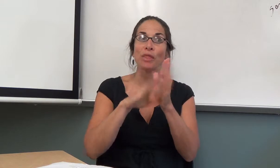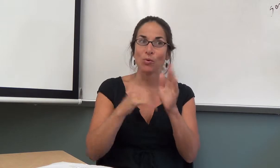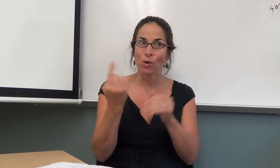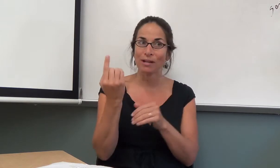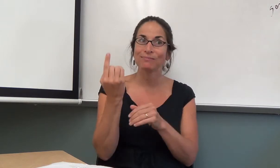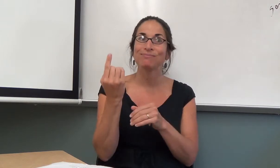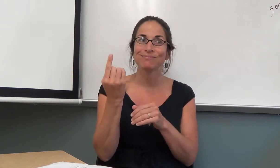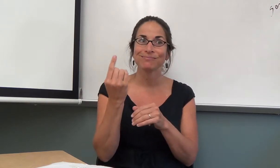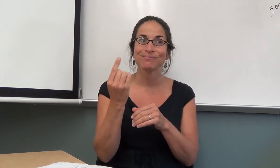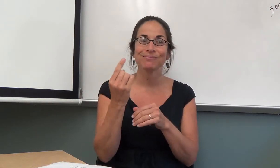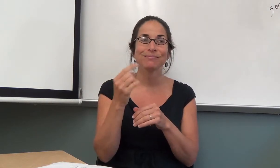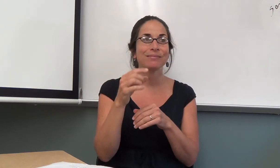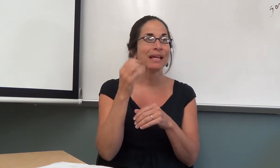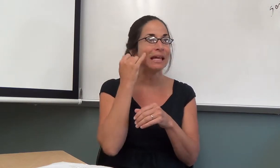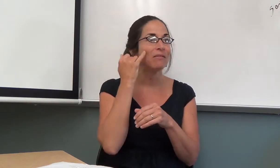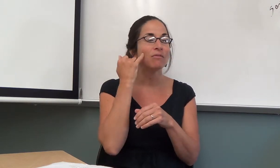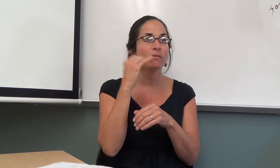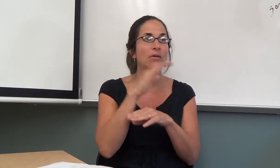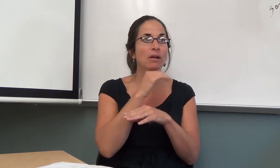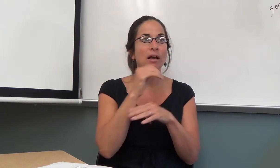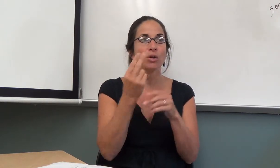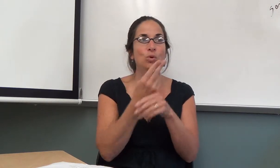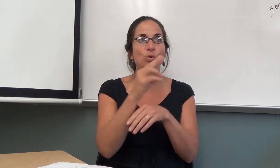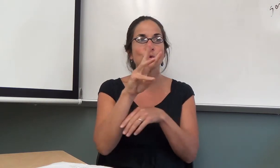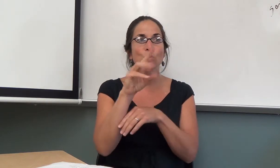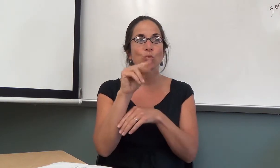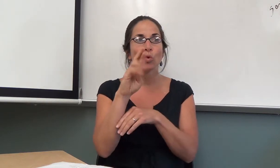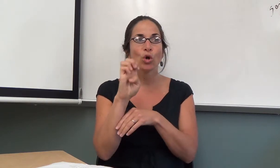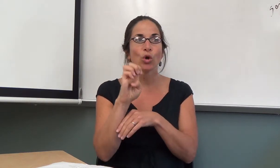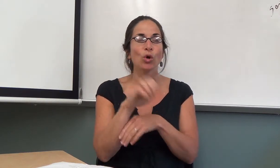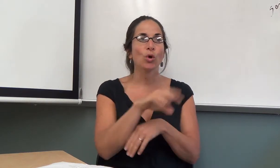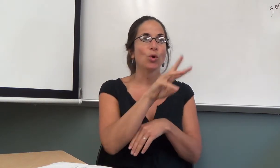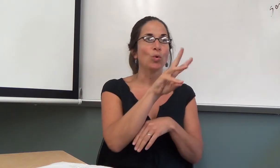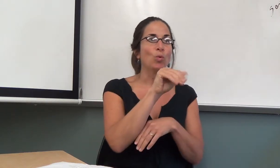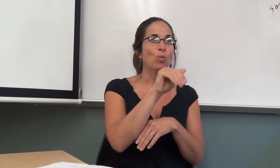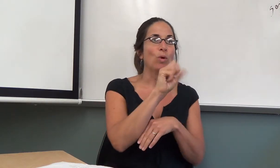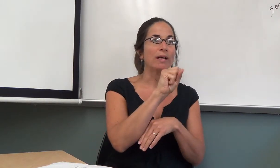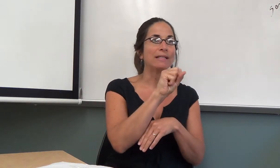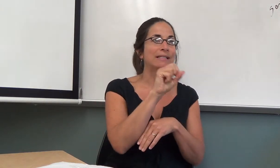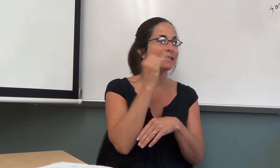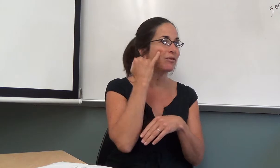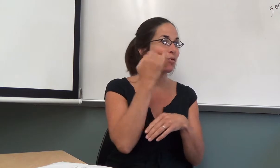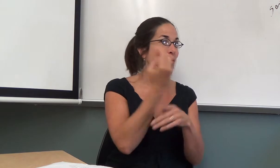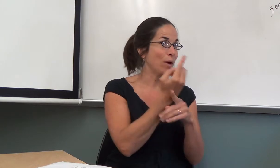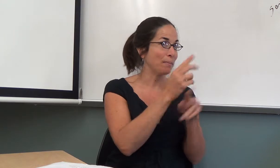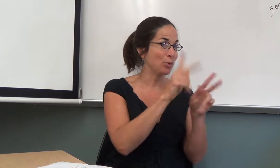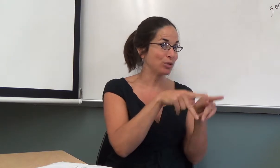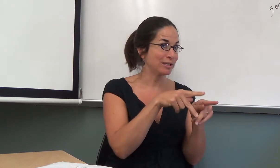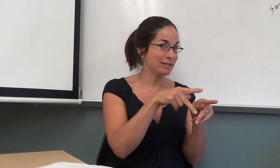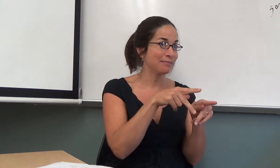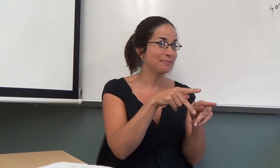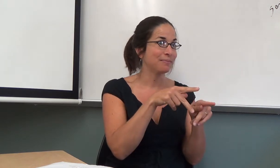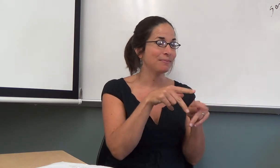the singular version? Was. Nice job. Okay. They were, and then, oh, hold on,